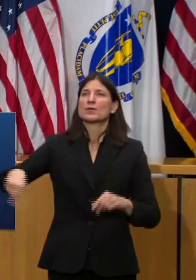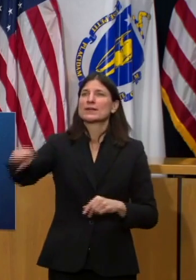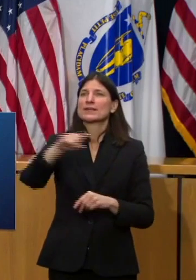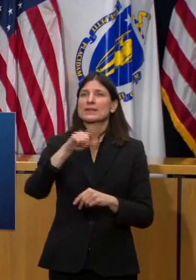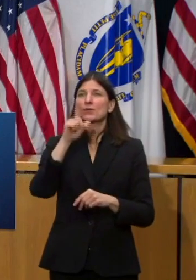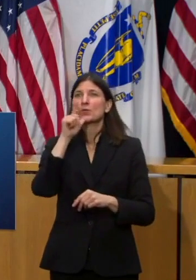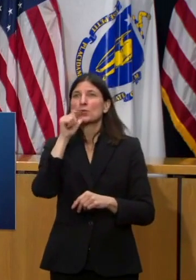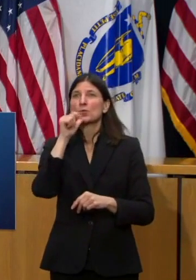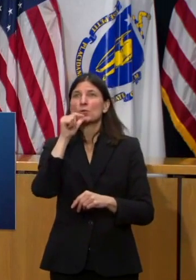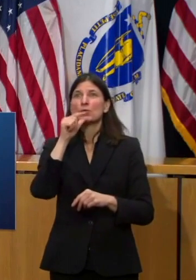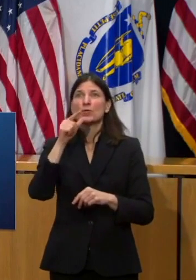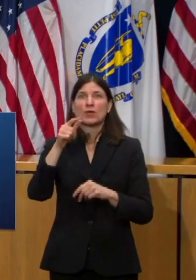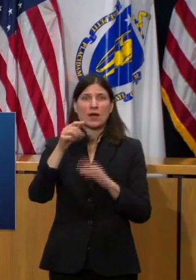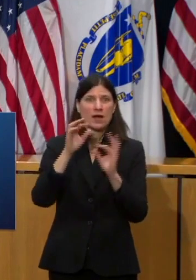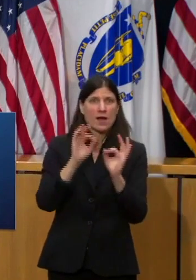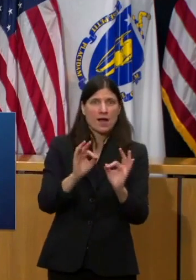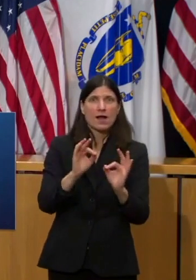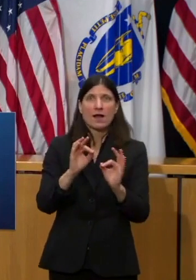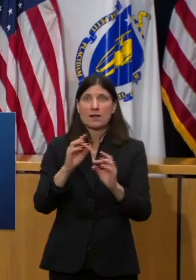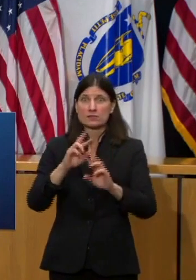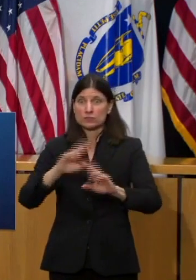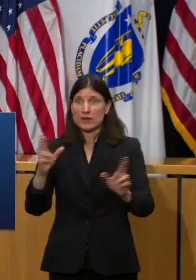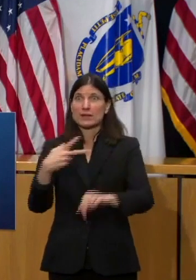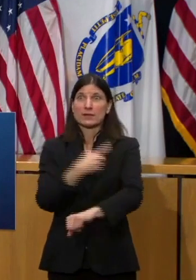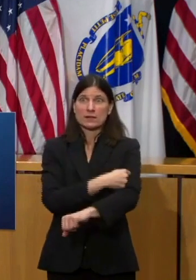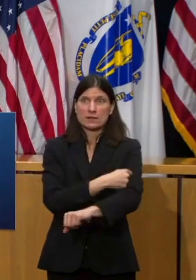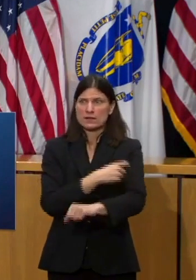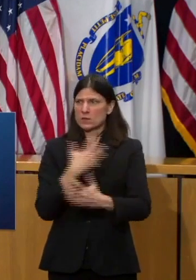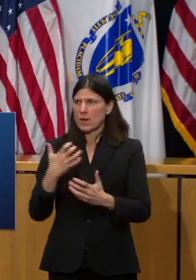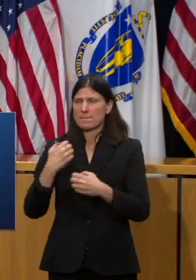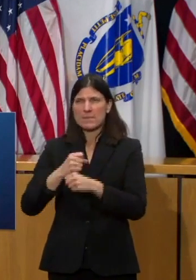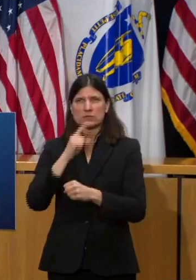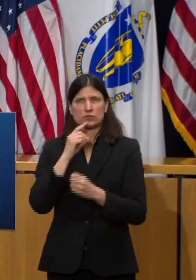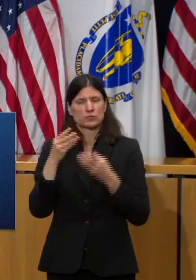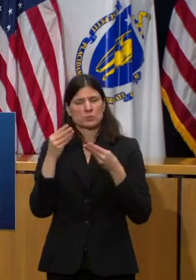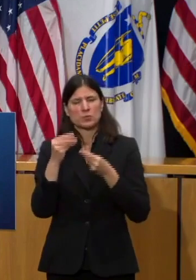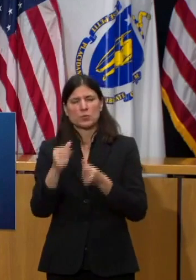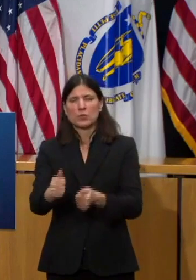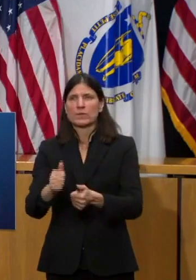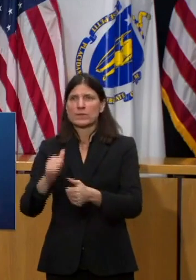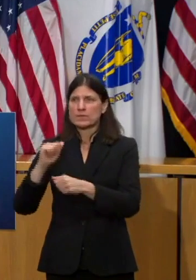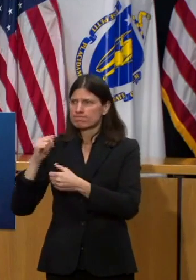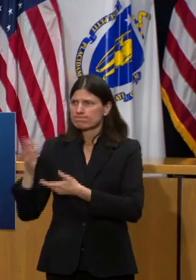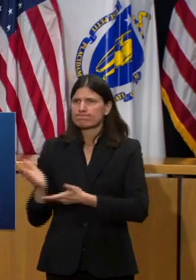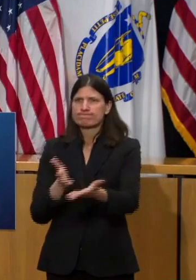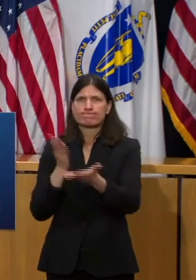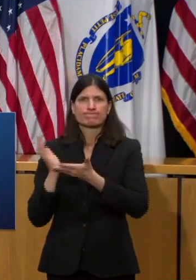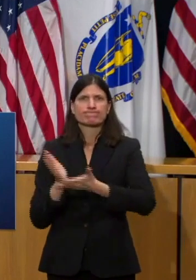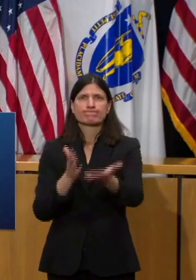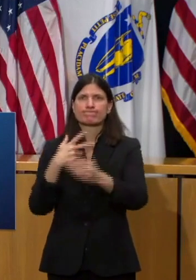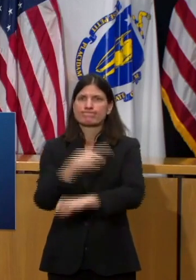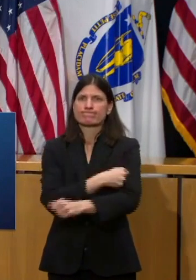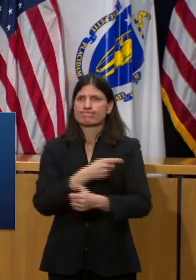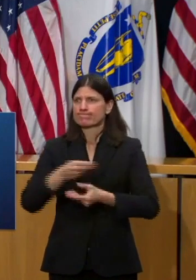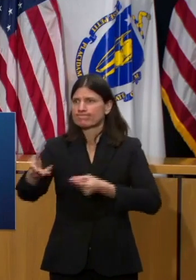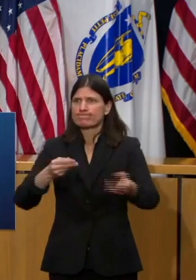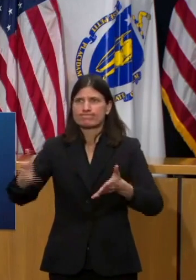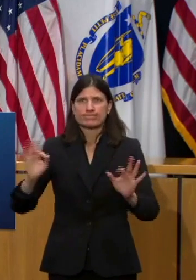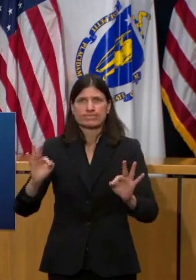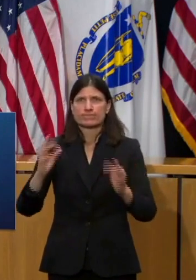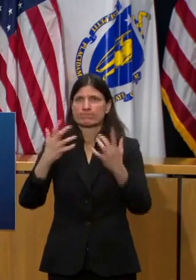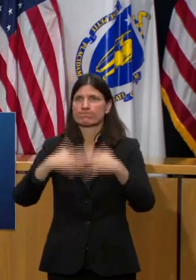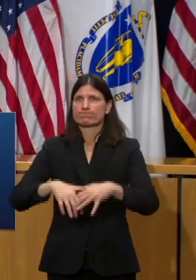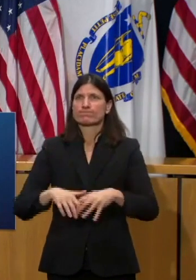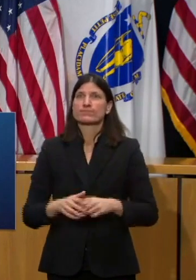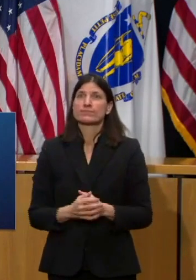quickly and efficiently and effectively. What worked for the early targeted populations in phase one is a lot